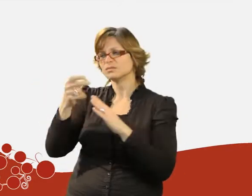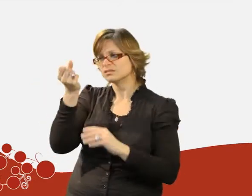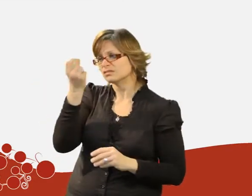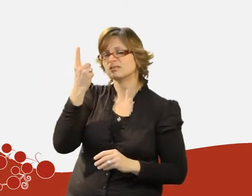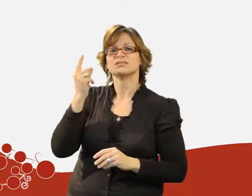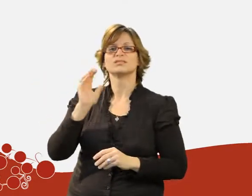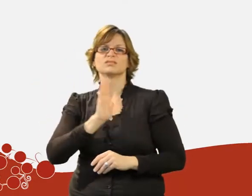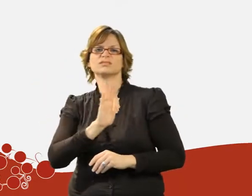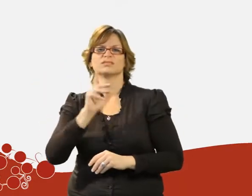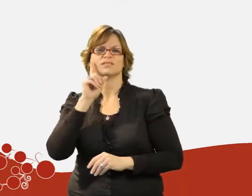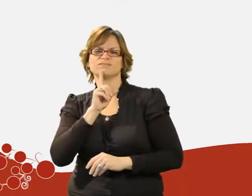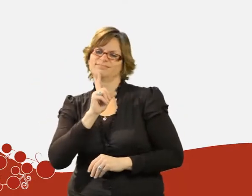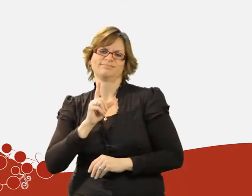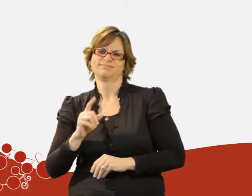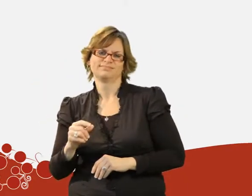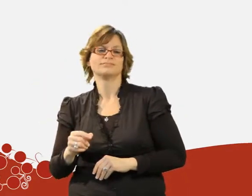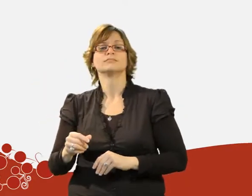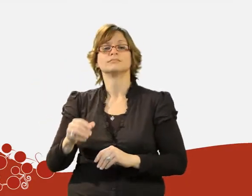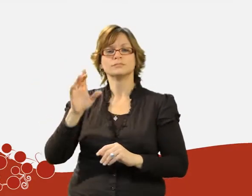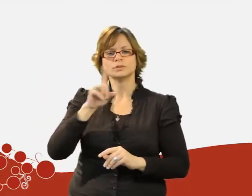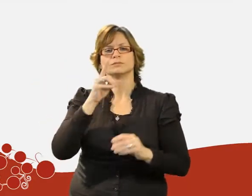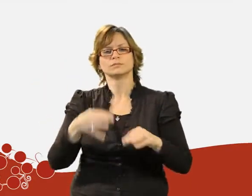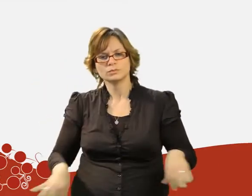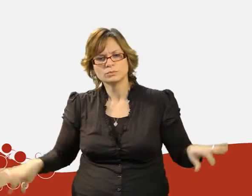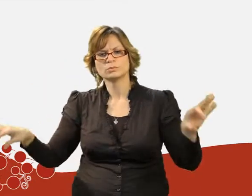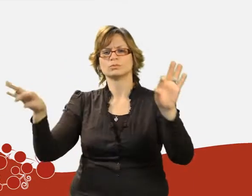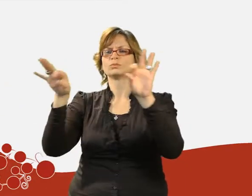eye contact, something that is critical for connection and understanding.